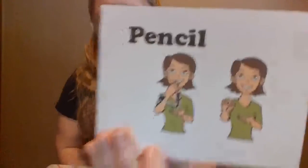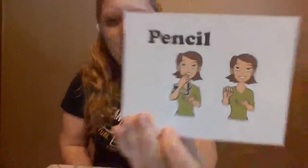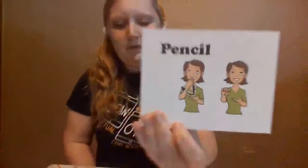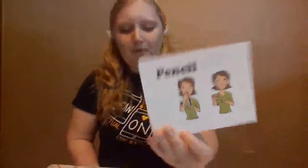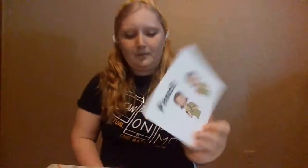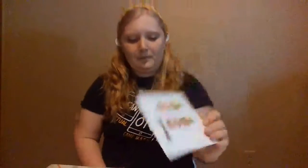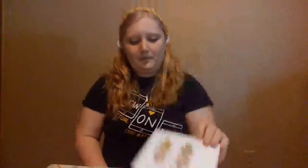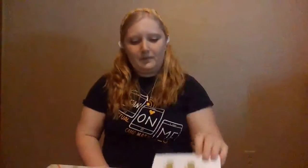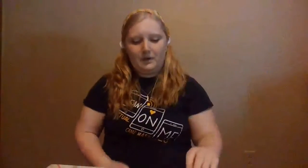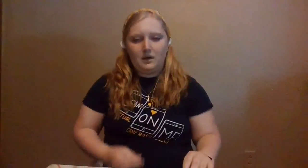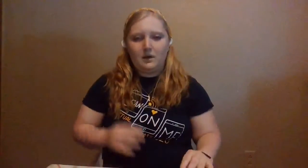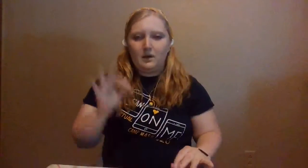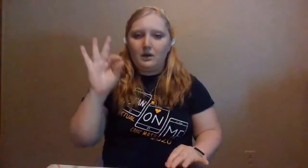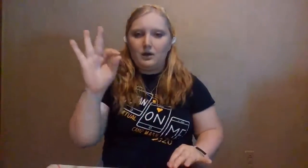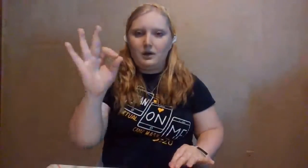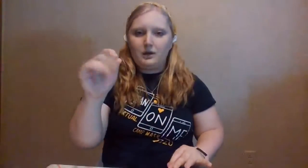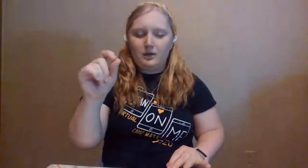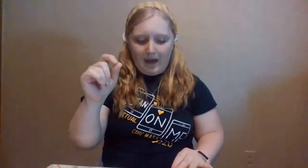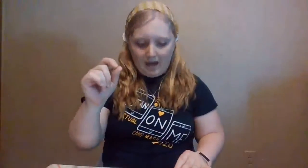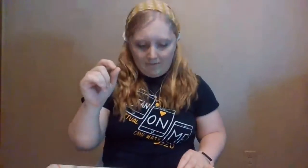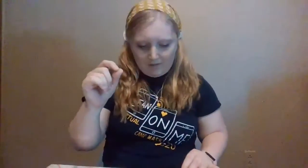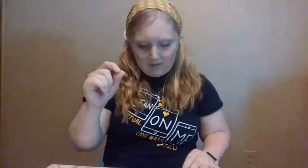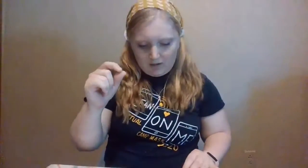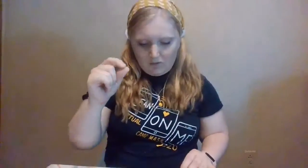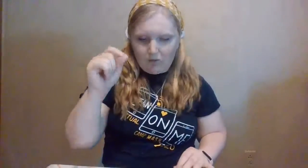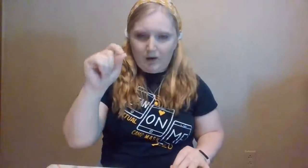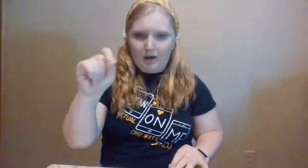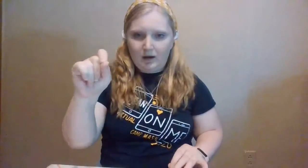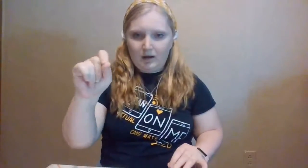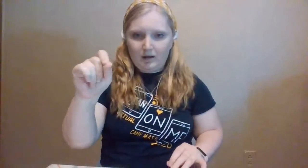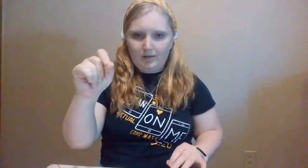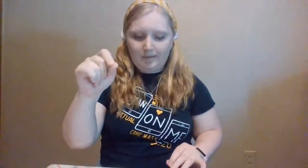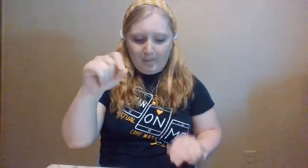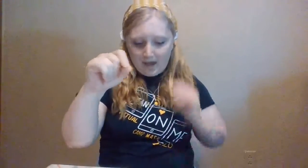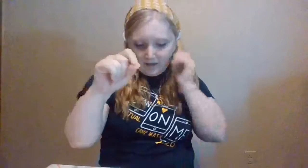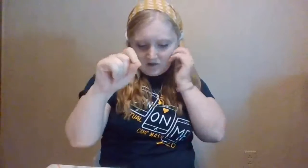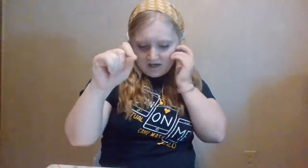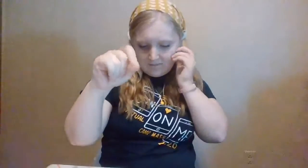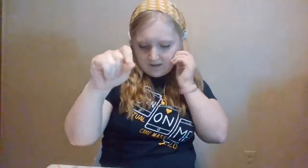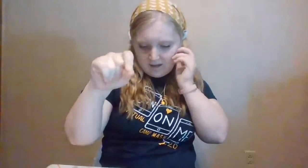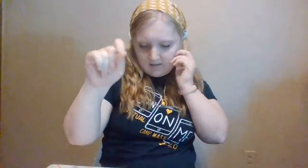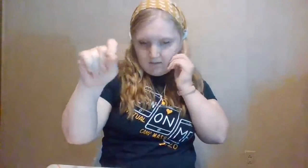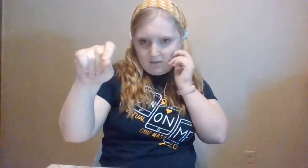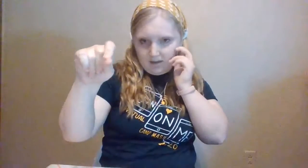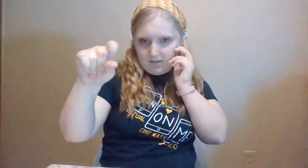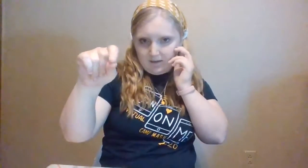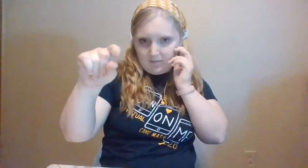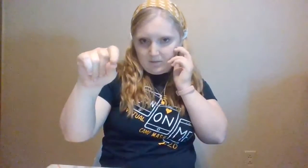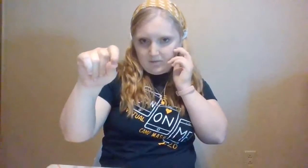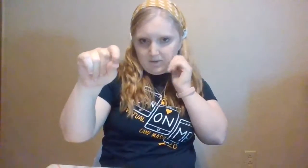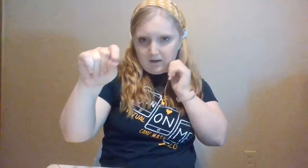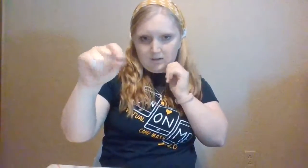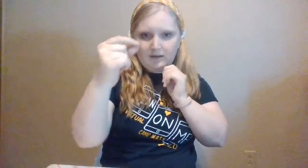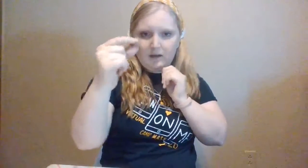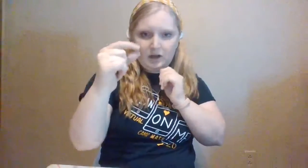So, you have your pen shape again, so like this with your fingers